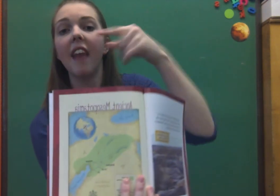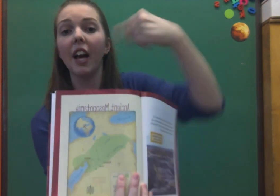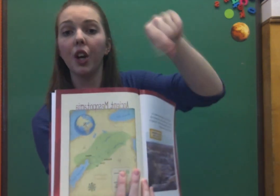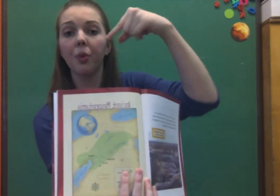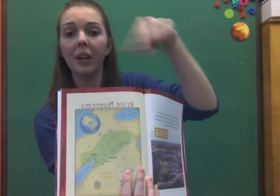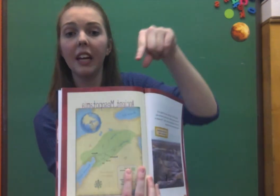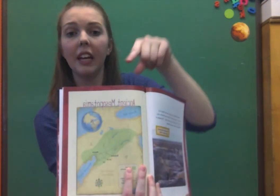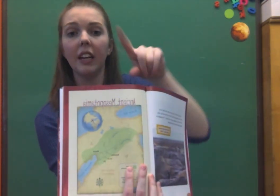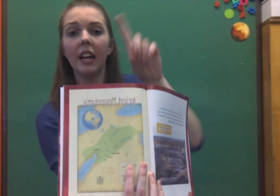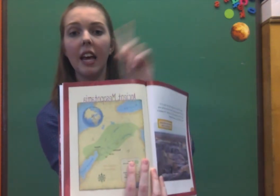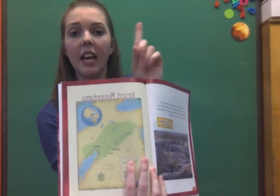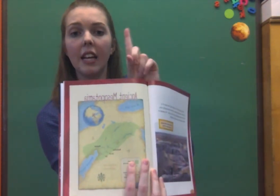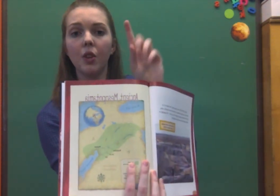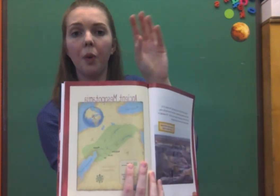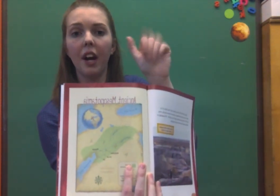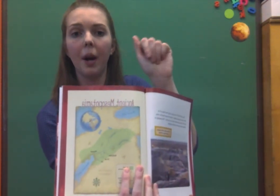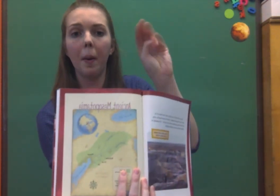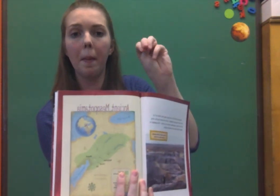that green is where